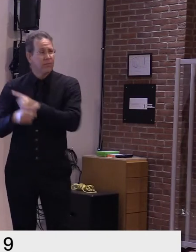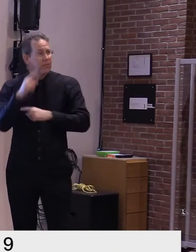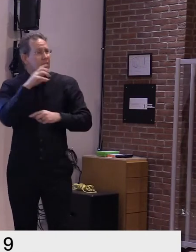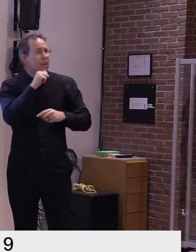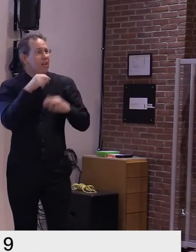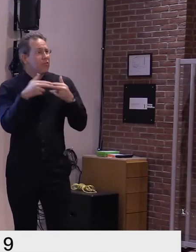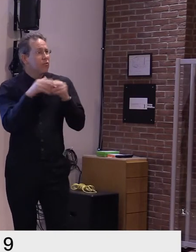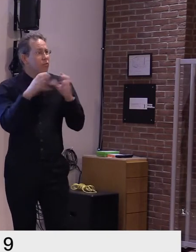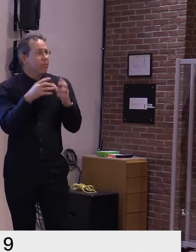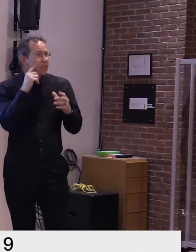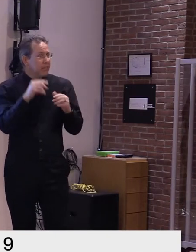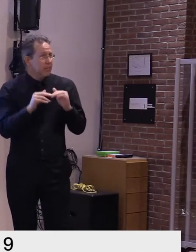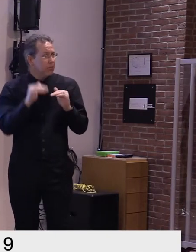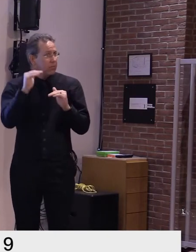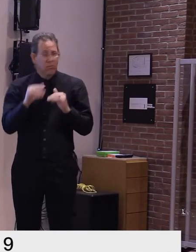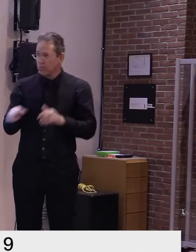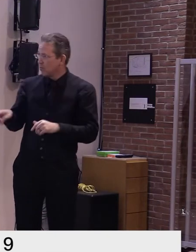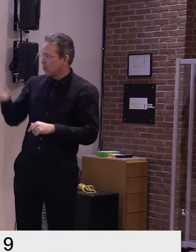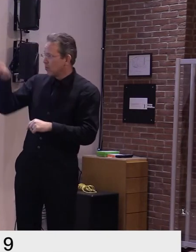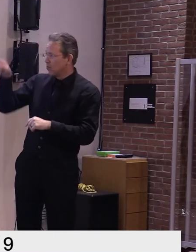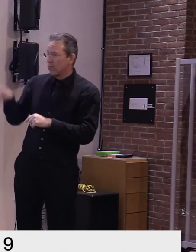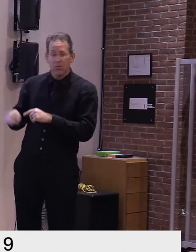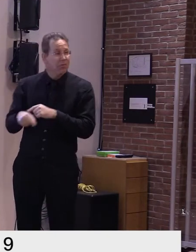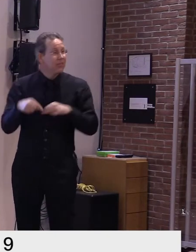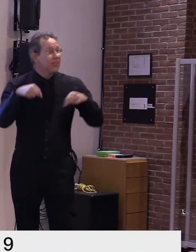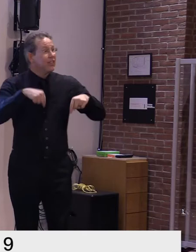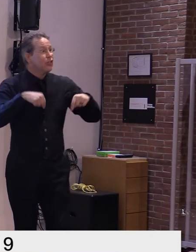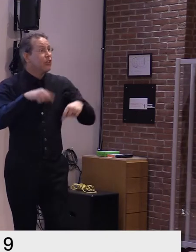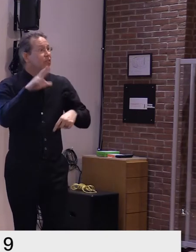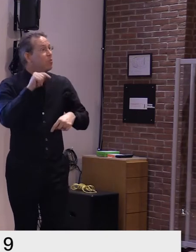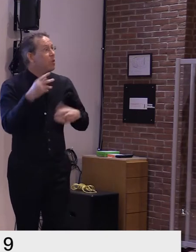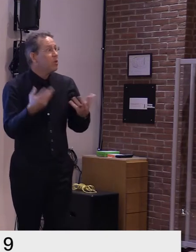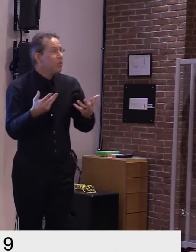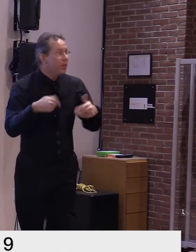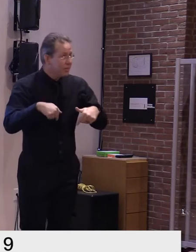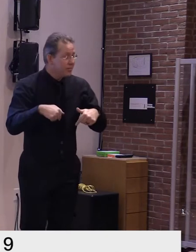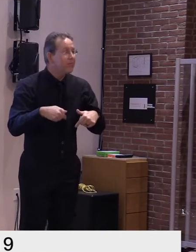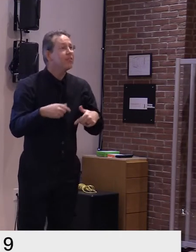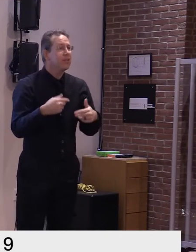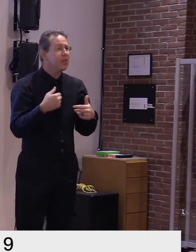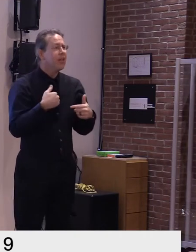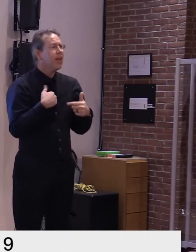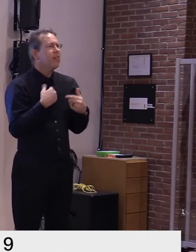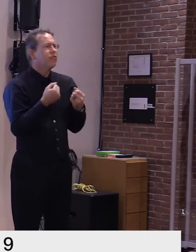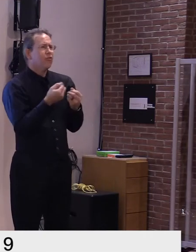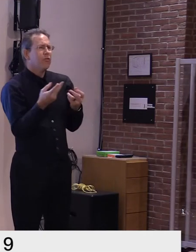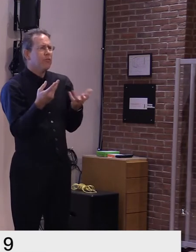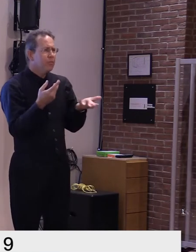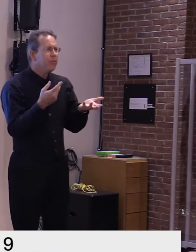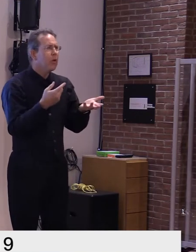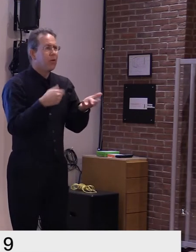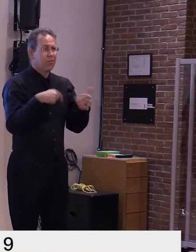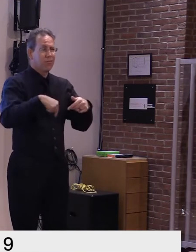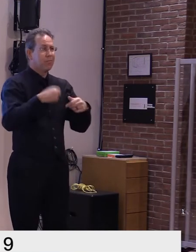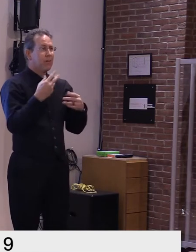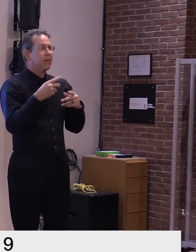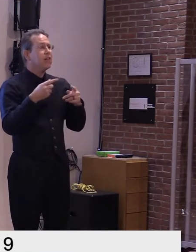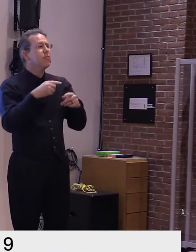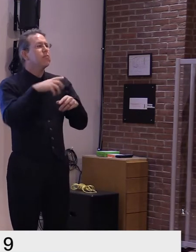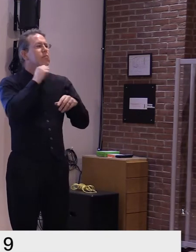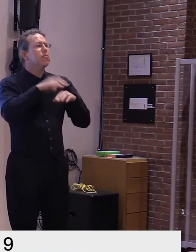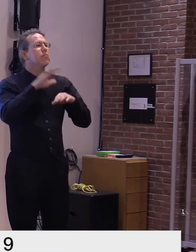age of 65. So therefore, you can see why our primary objective is at